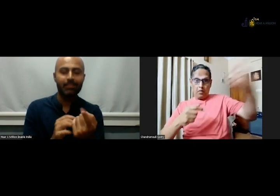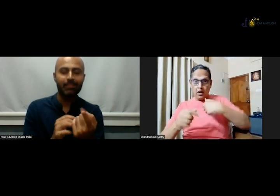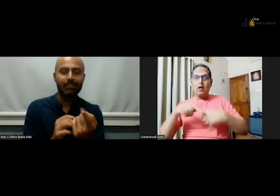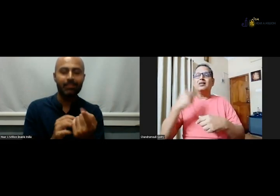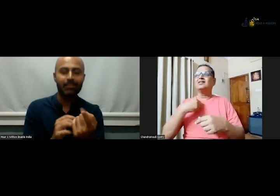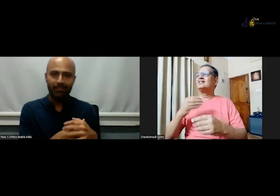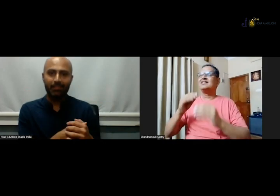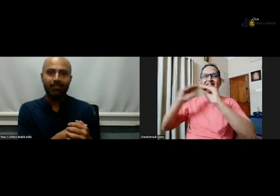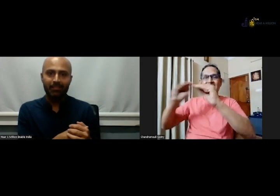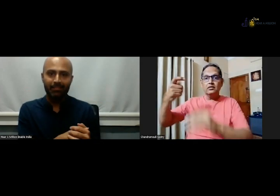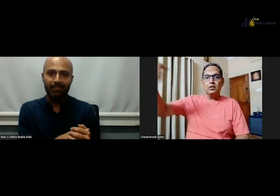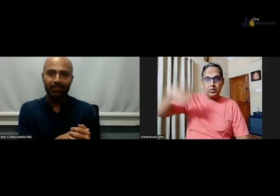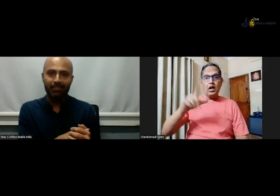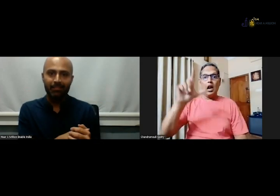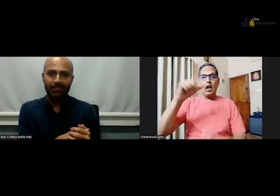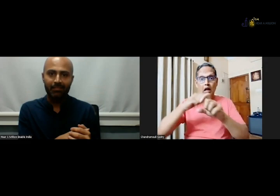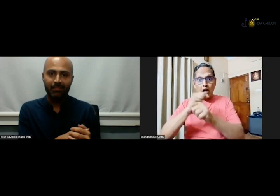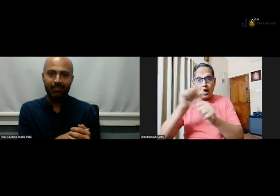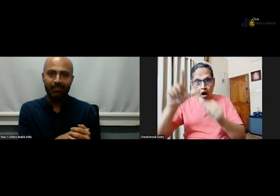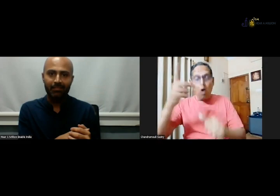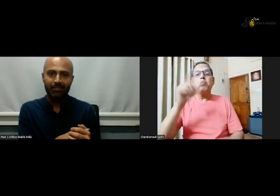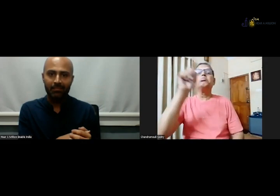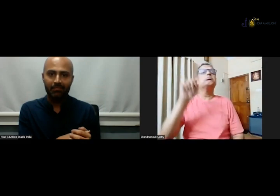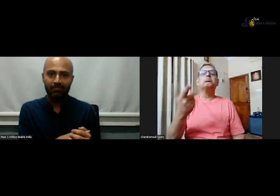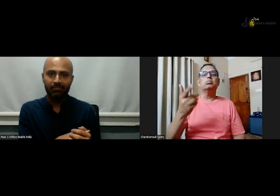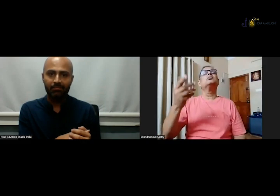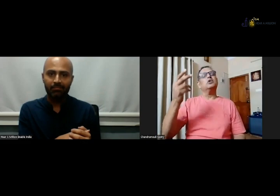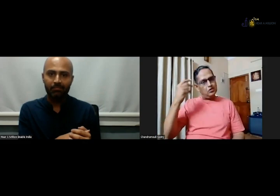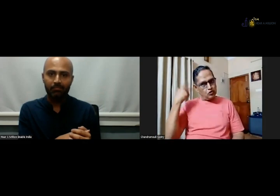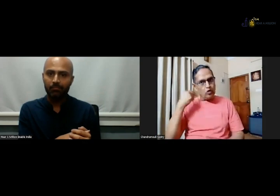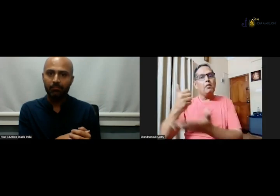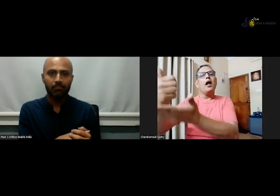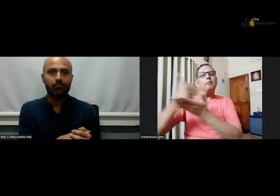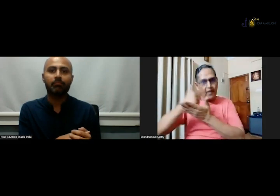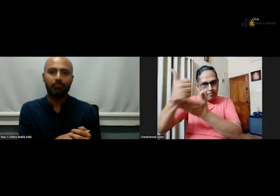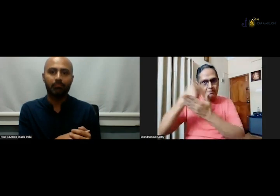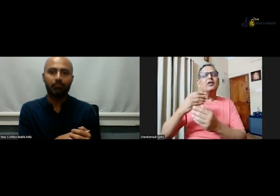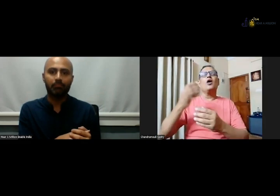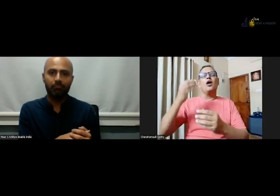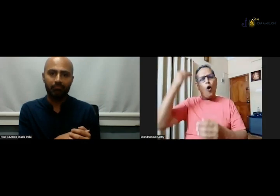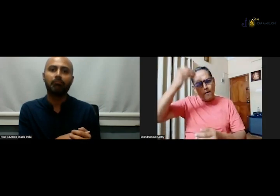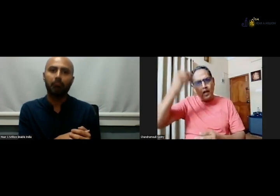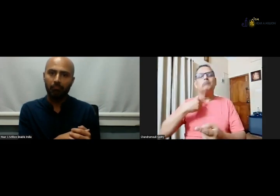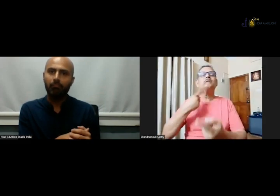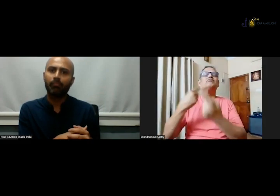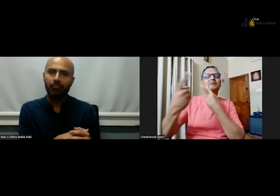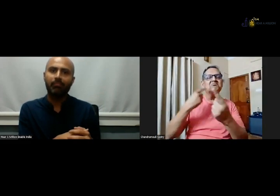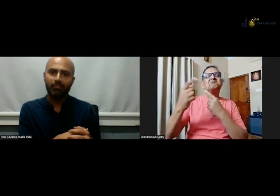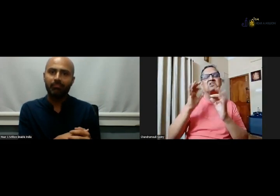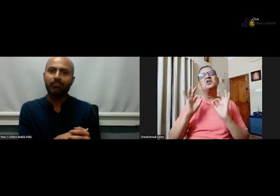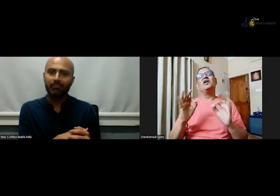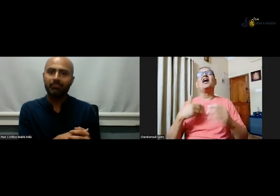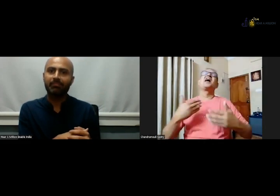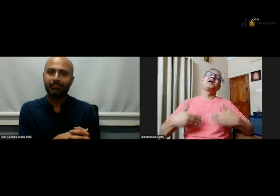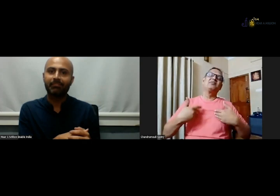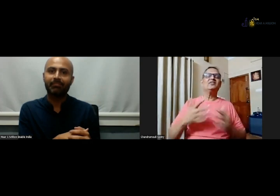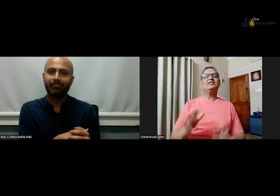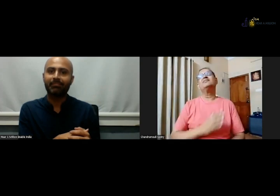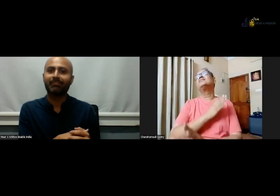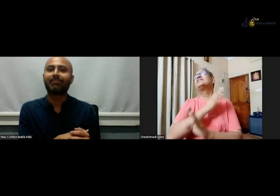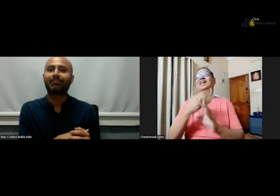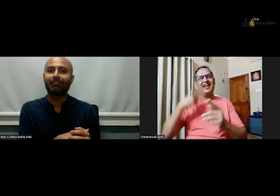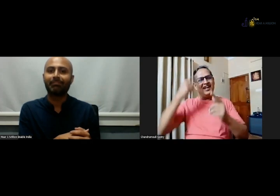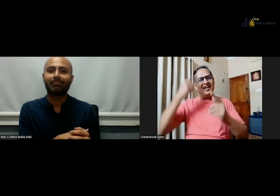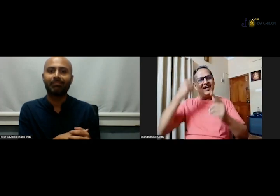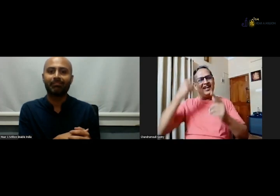because she, whenever there was a matter, about legal related things, so